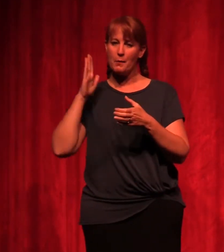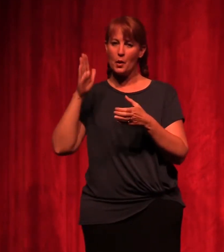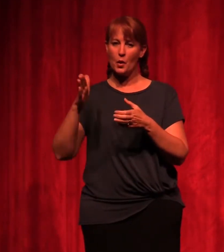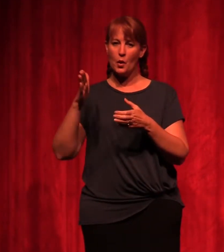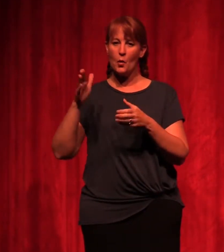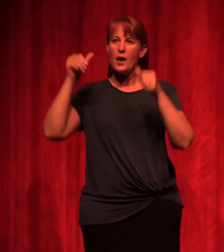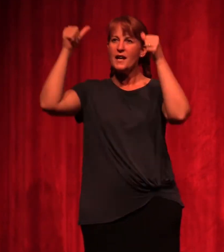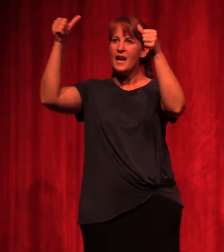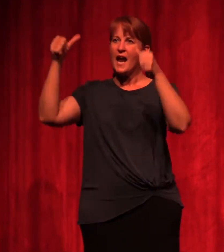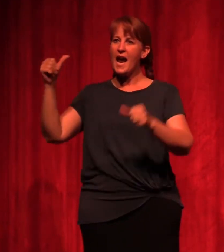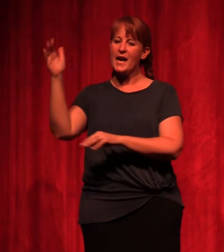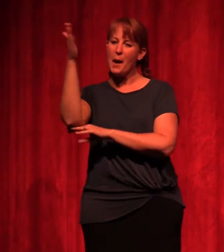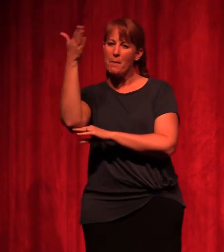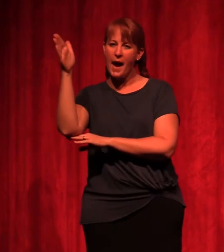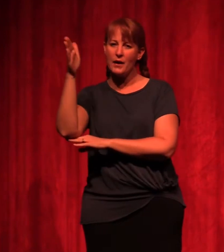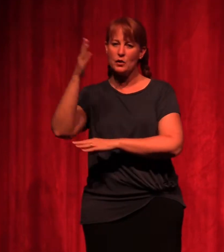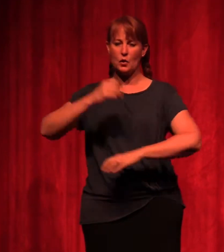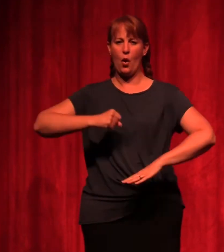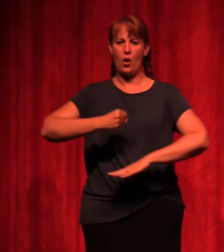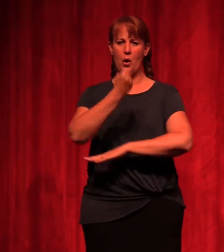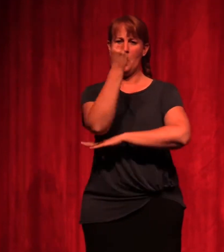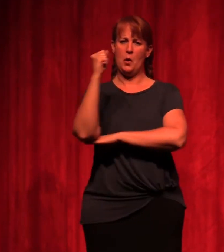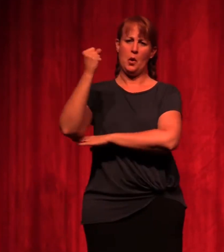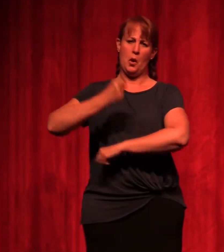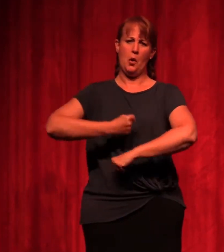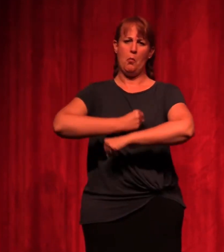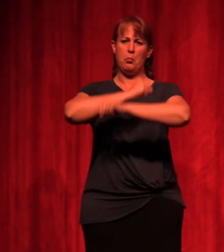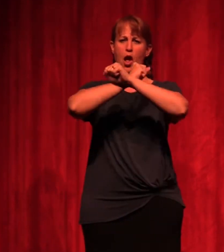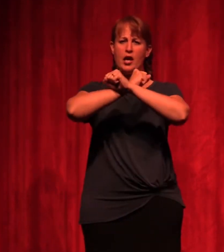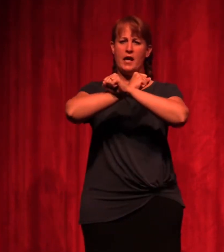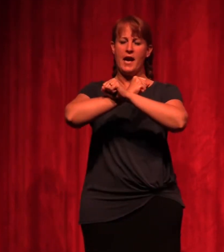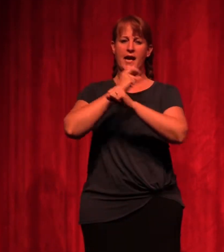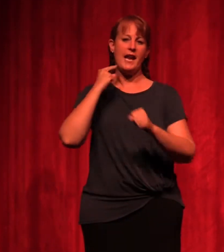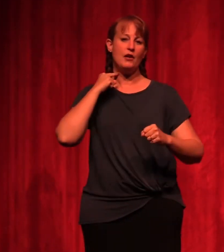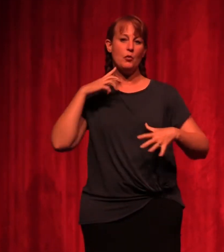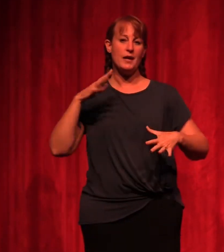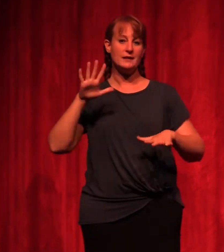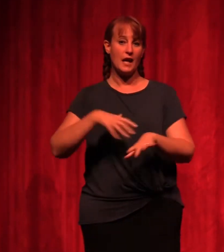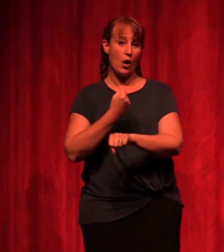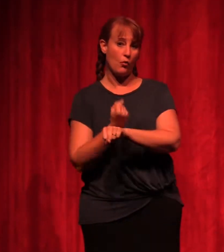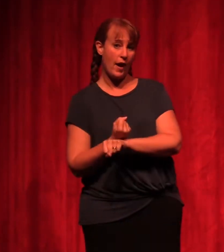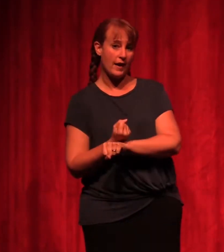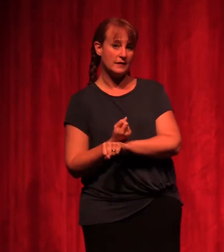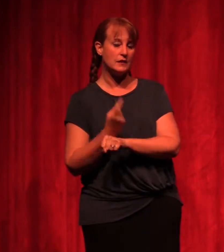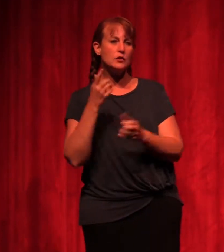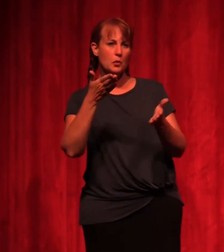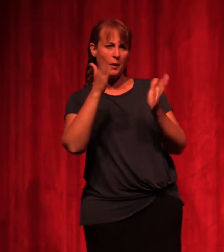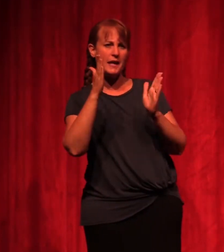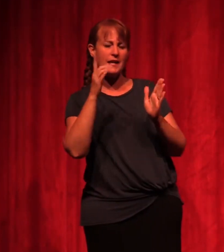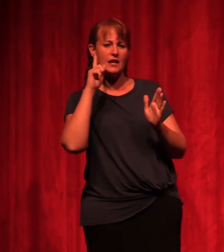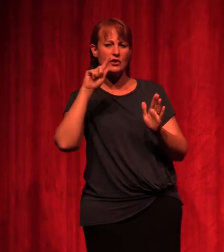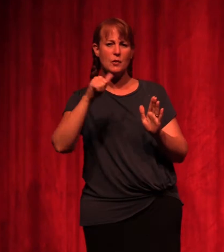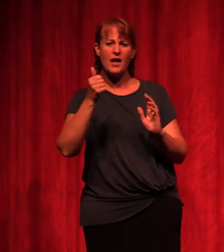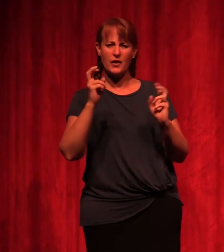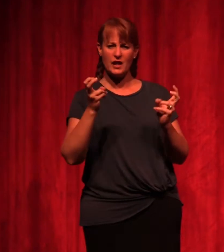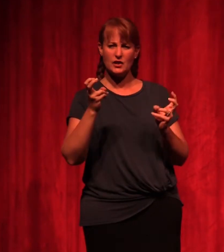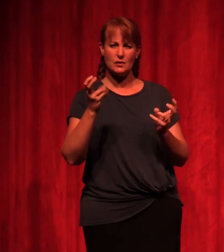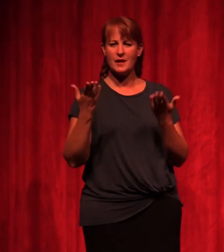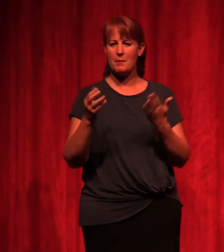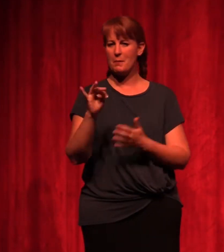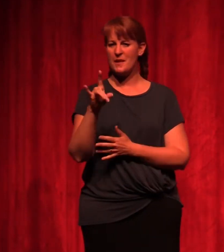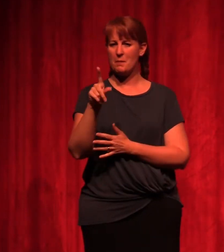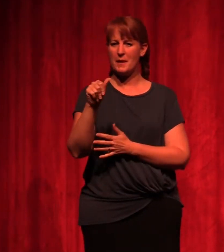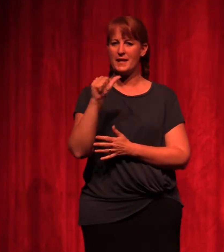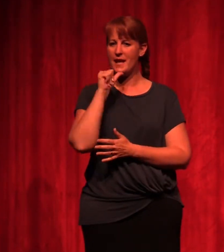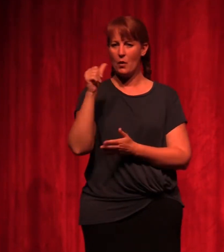hang banners or do blockades and risk arrest to bring attention to issues that otherwise wouldn't get attention in the media or